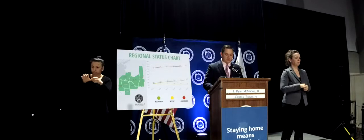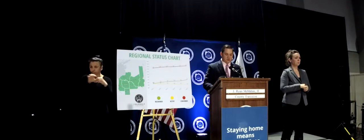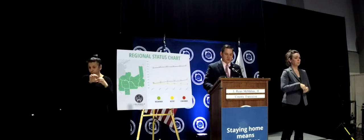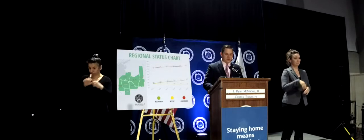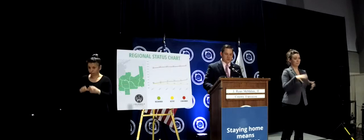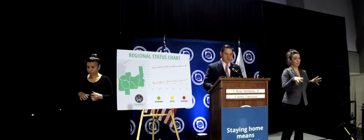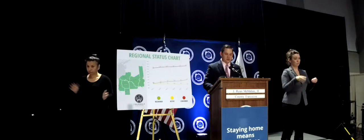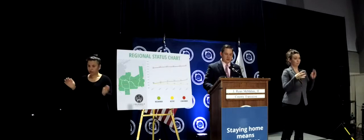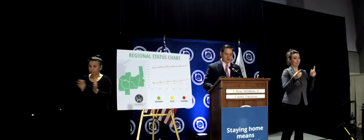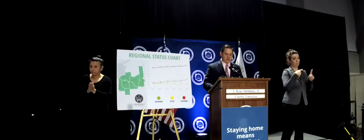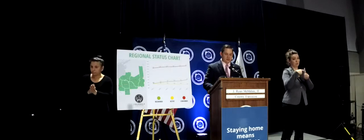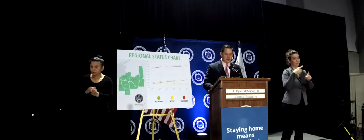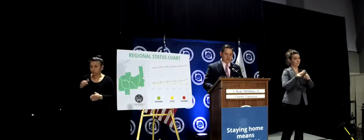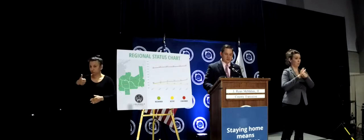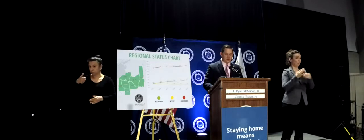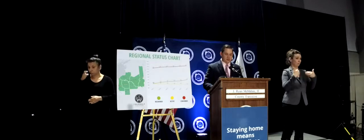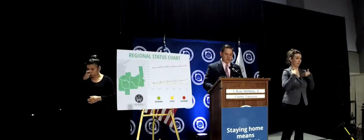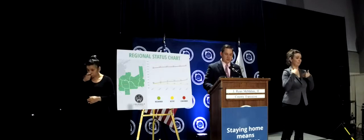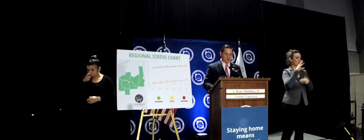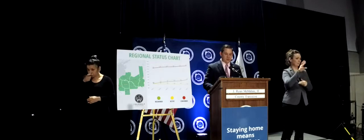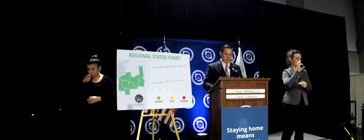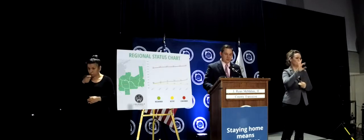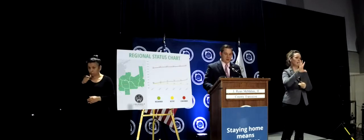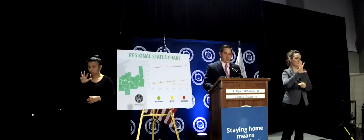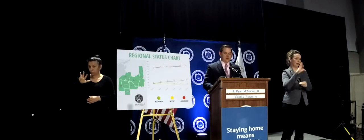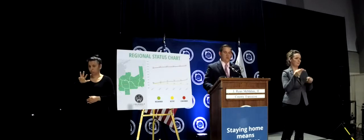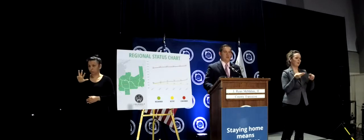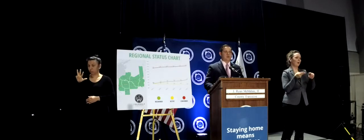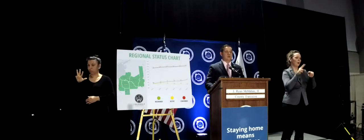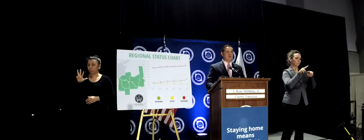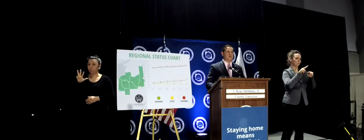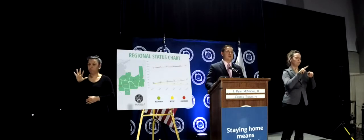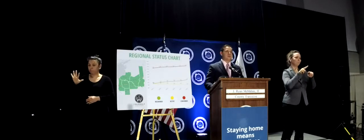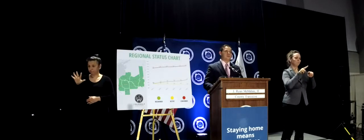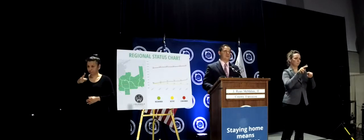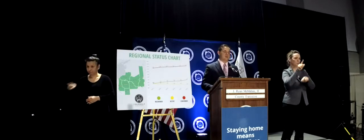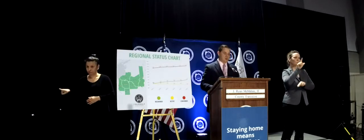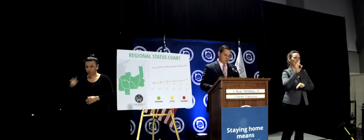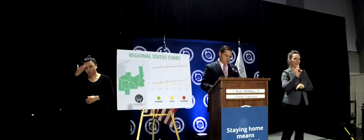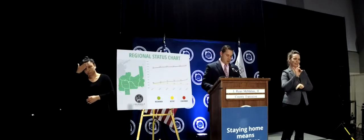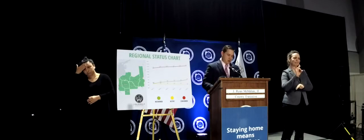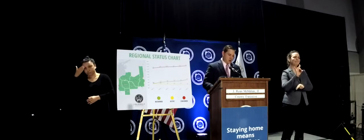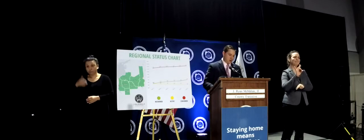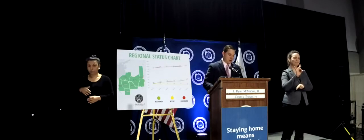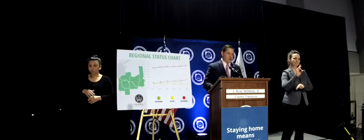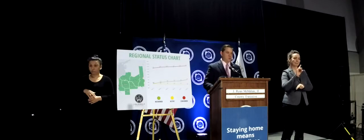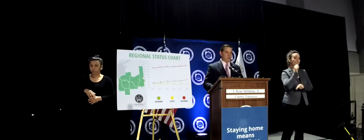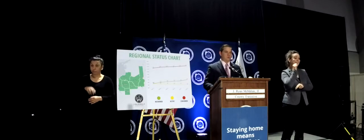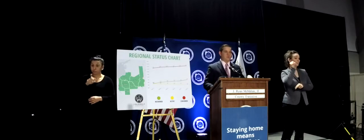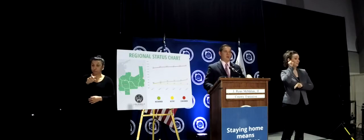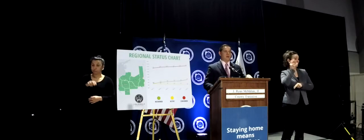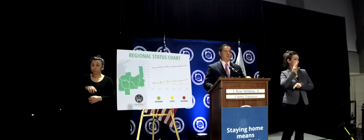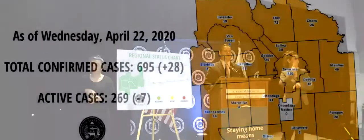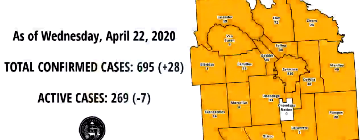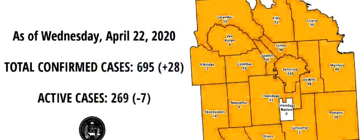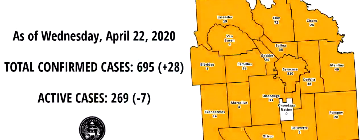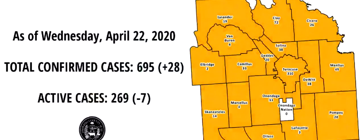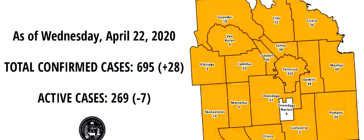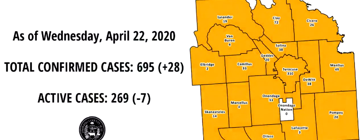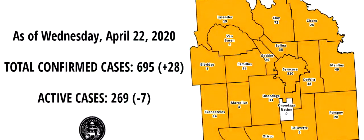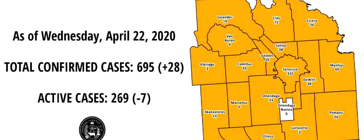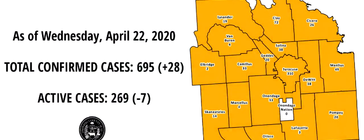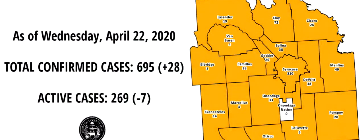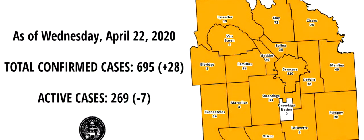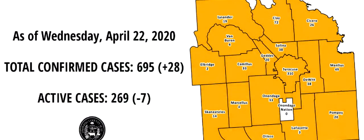from 667 cases yesterday, 28 new cases. As we've been able